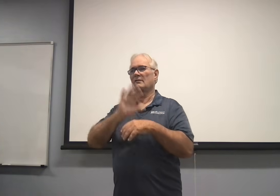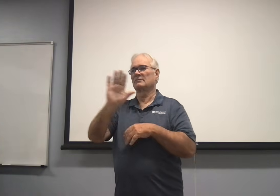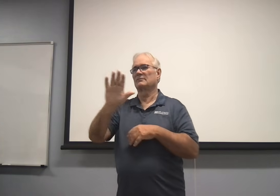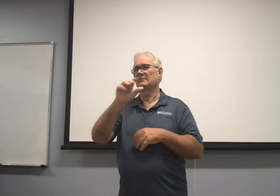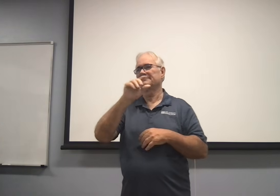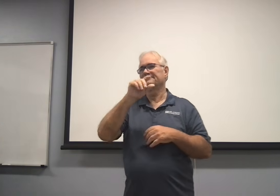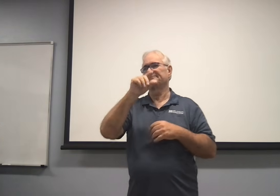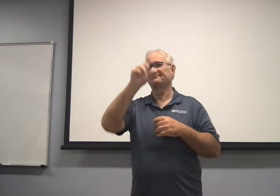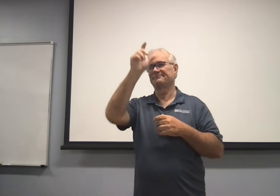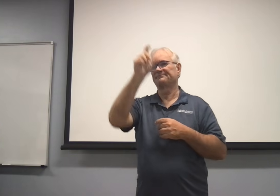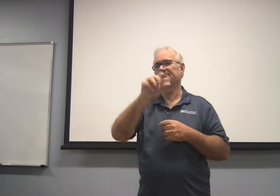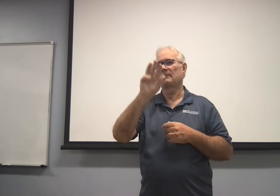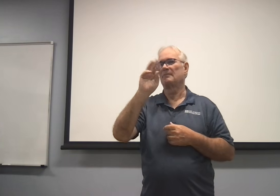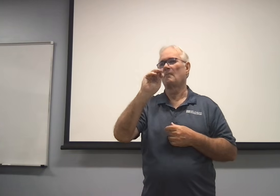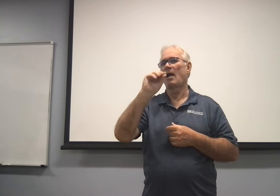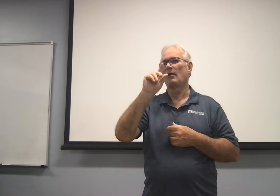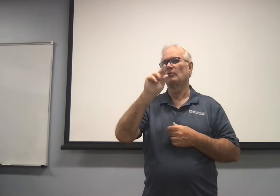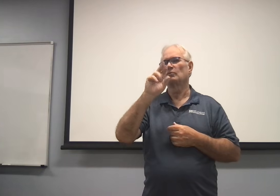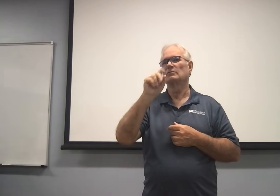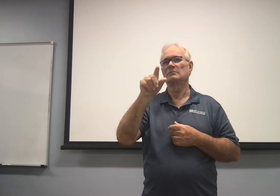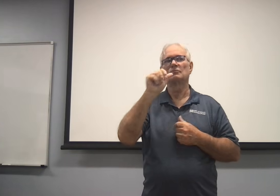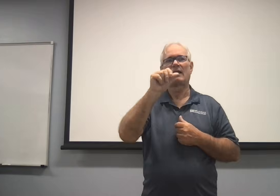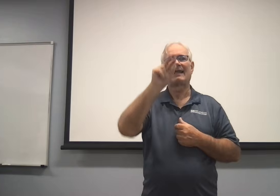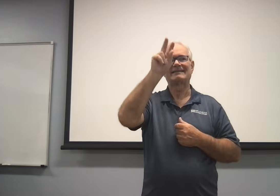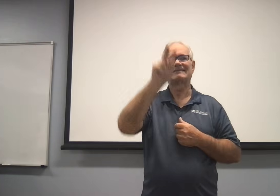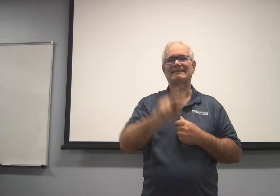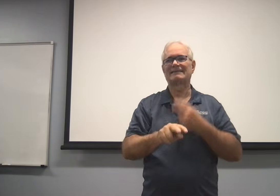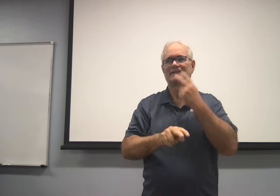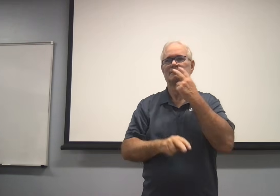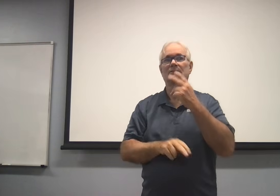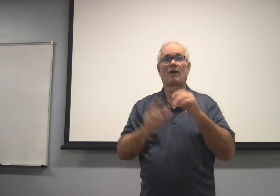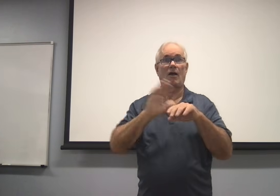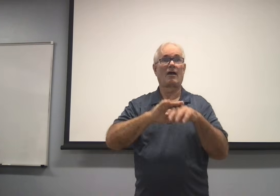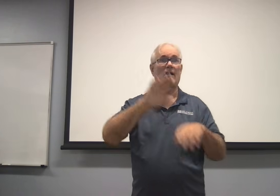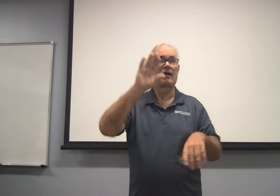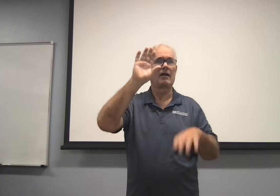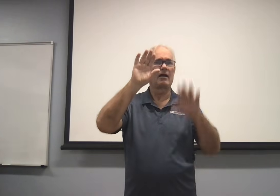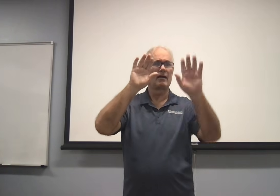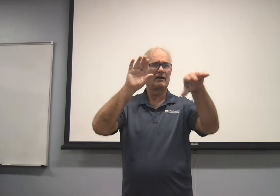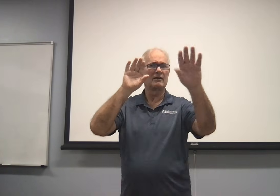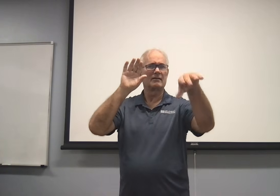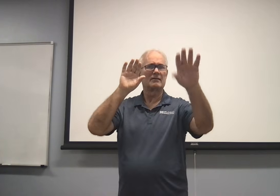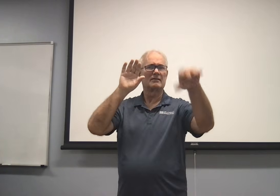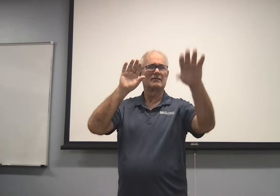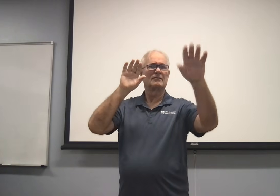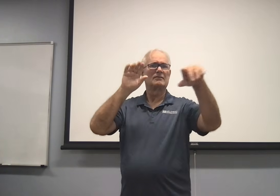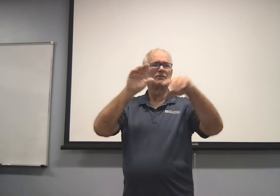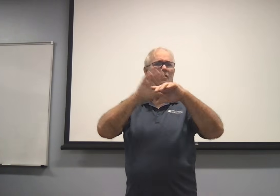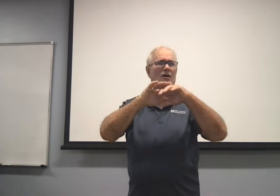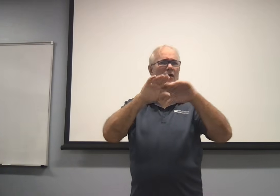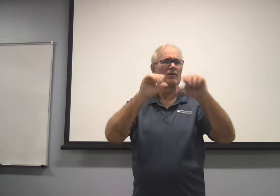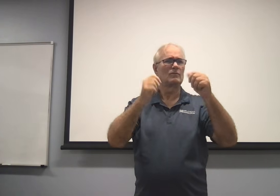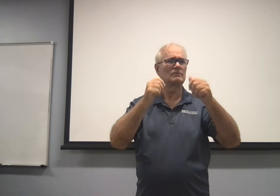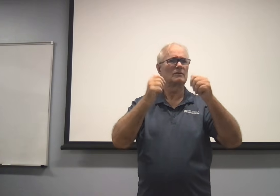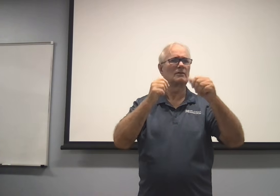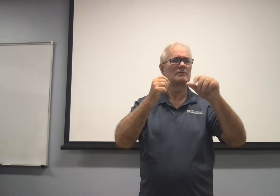You have a list on your module, and you'll be able to view those on there. Hey, is